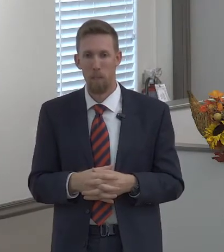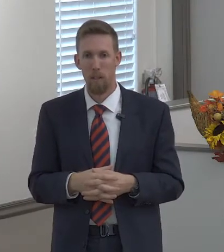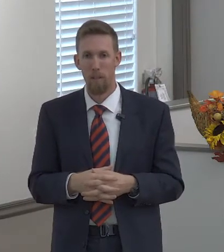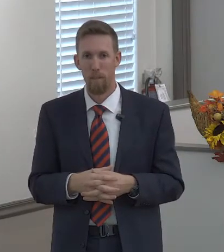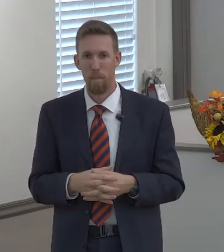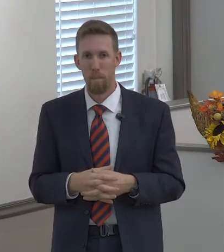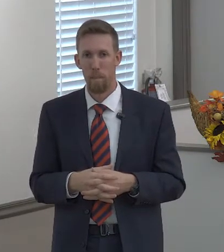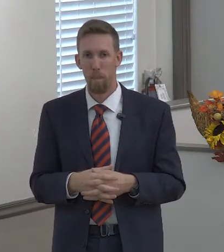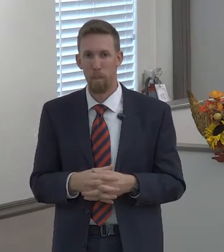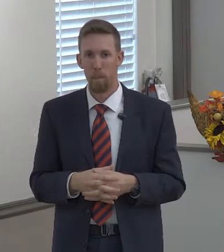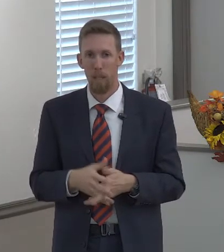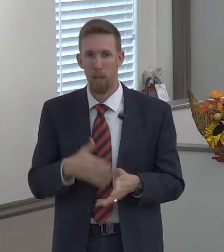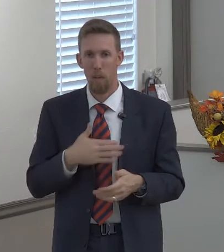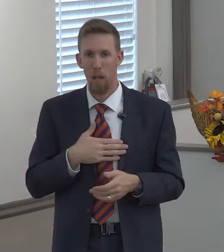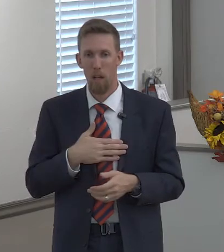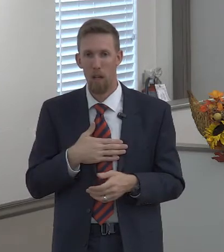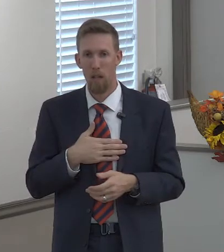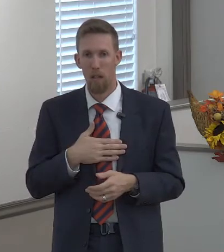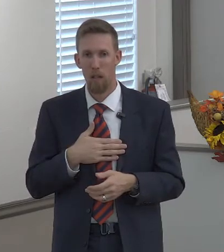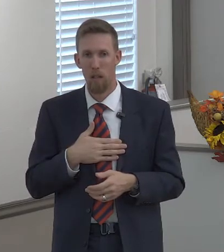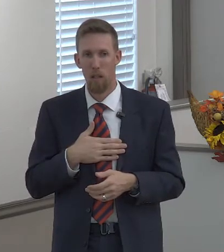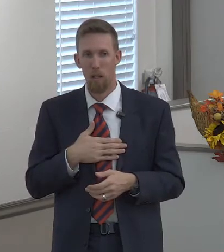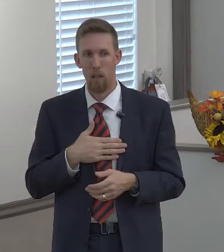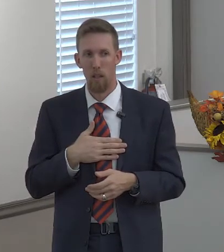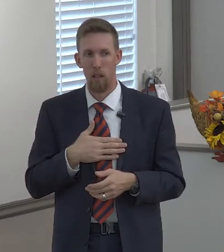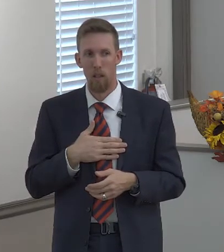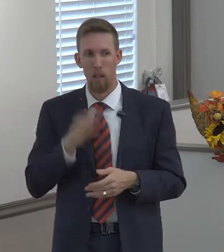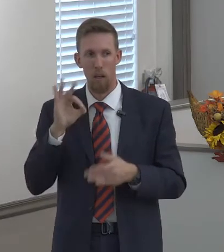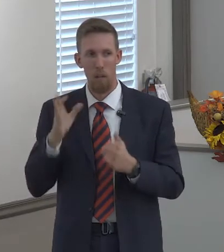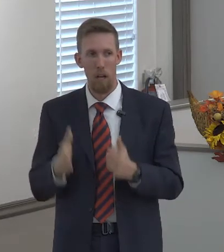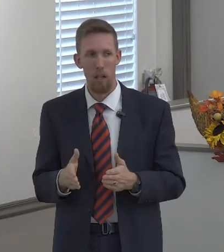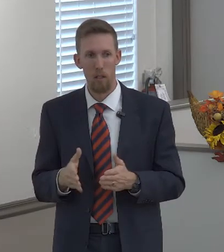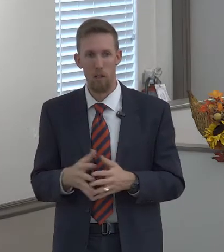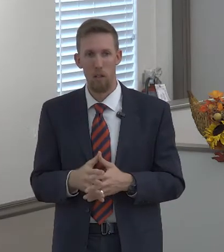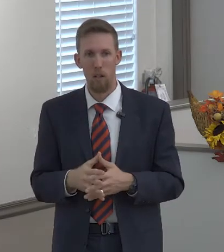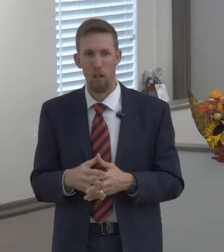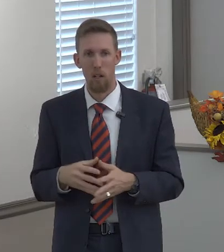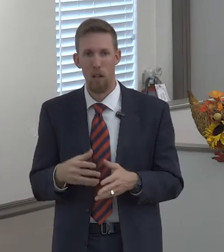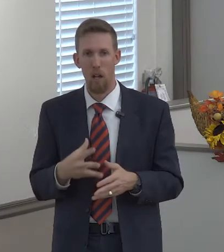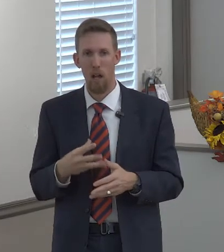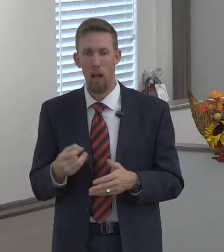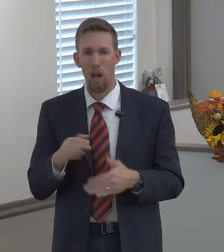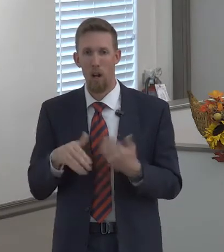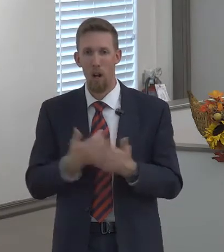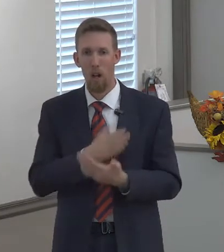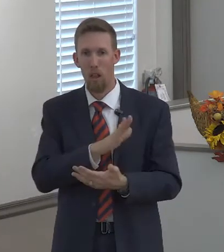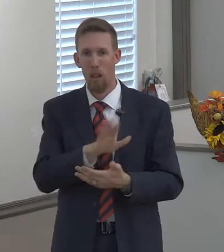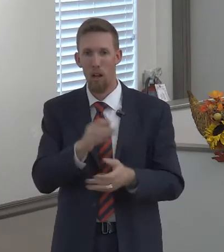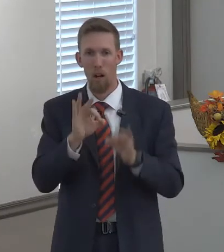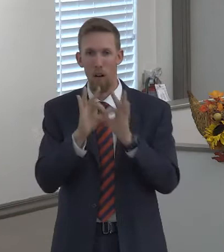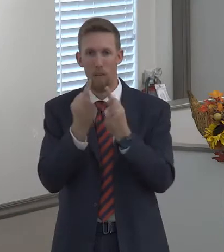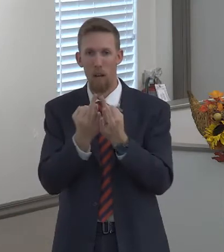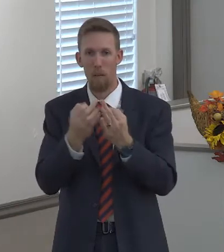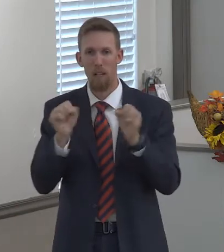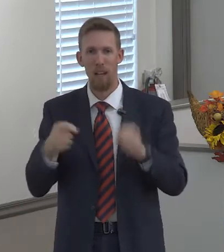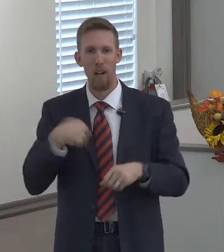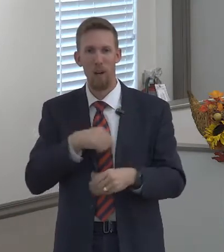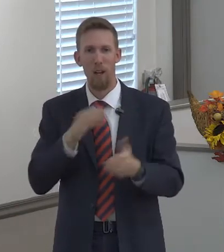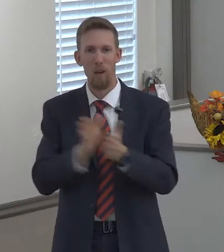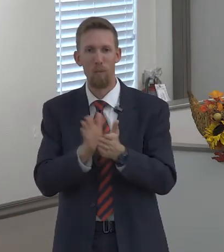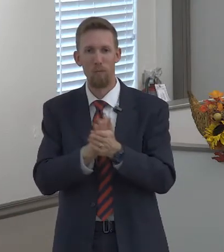thank God. And number three, we ought to seek him. That's what verse 11 of 1